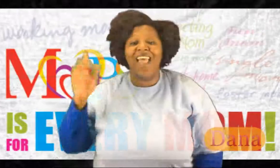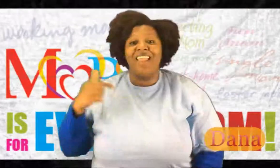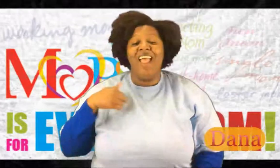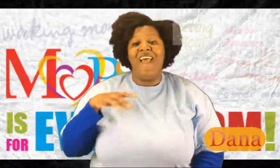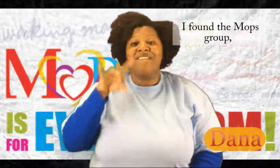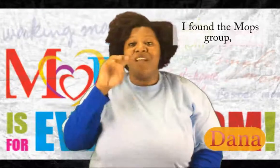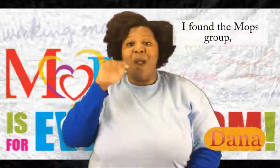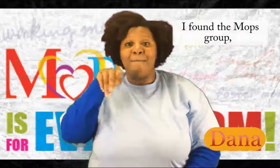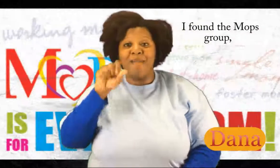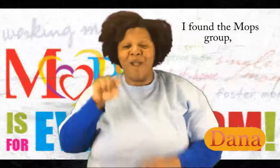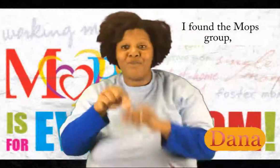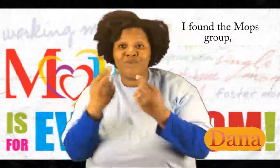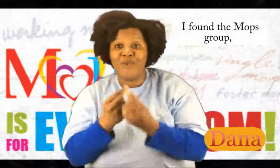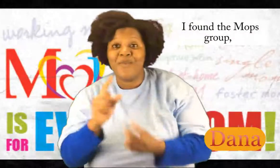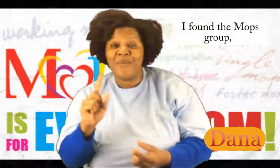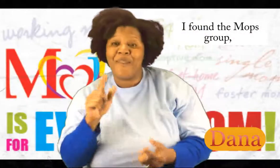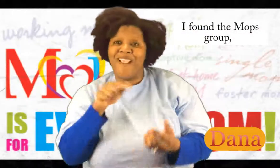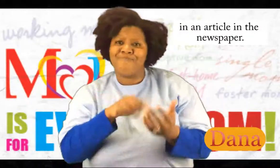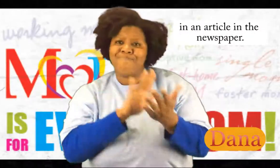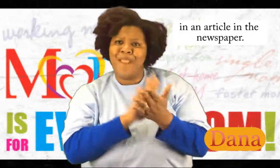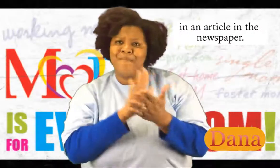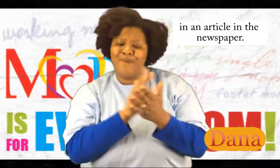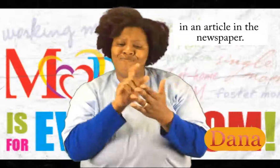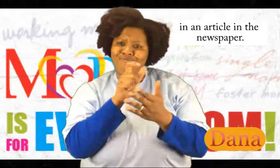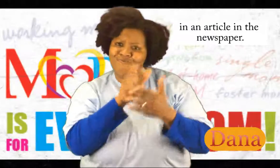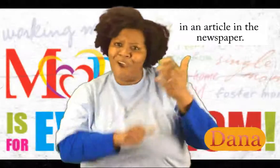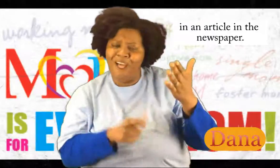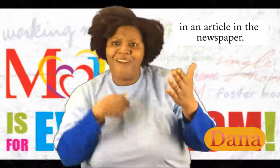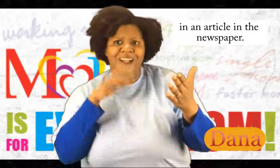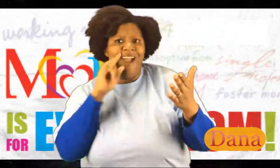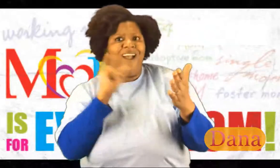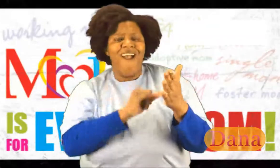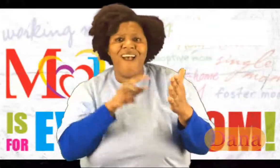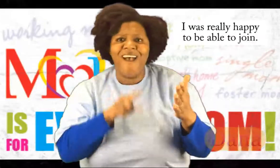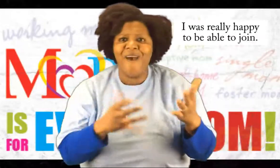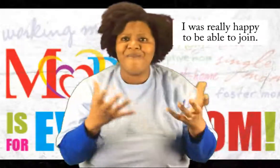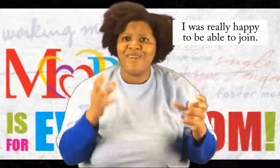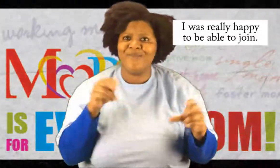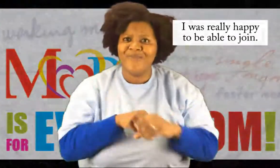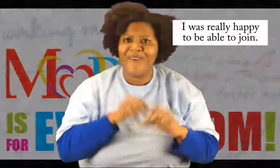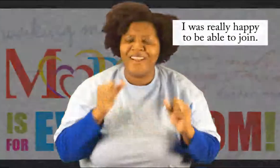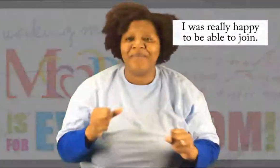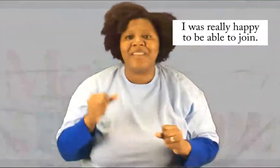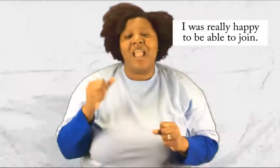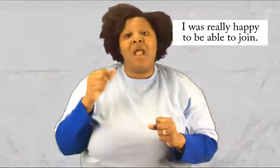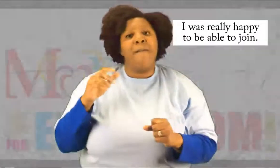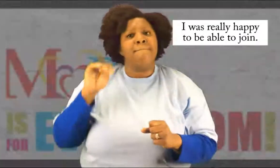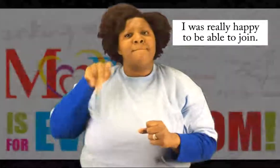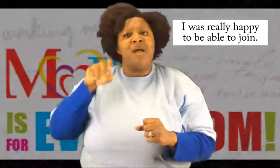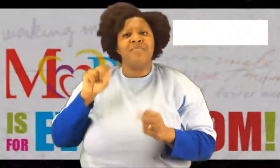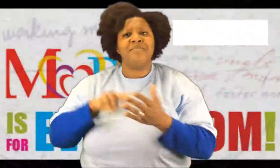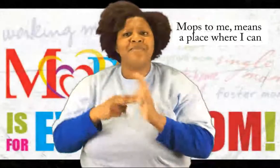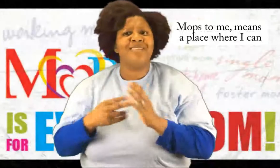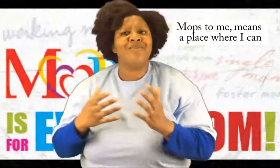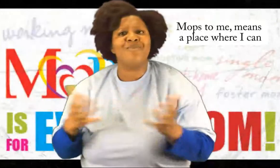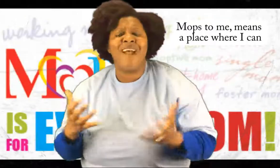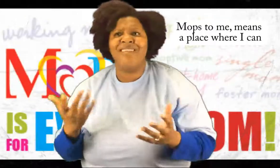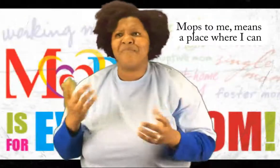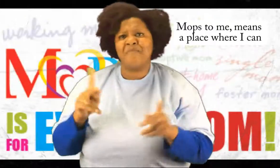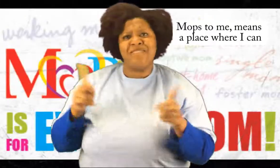I found my food in an article in the newspaper. I was really excited to be able to join. Mom to me